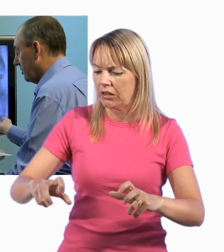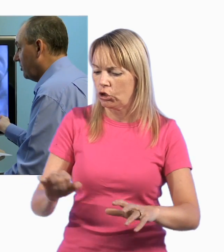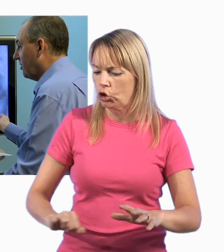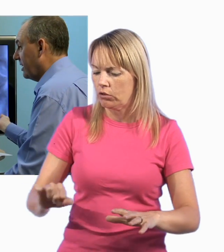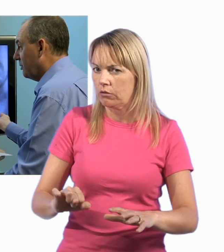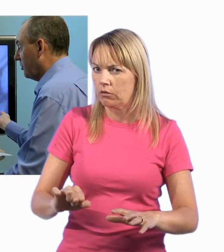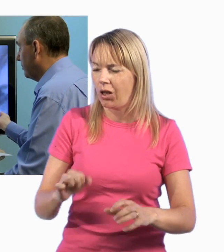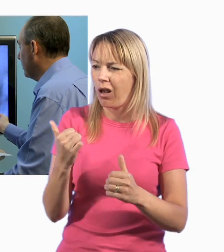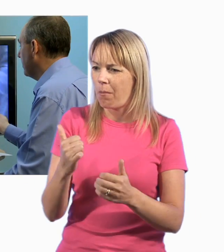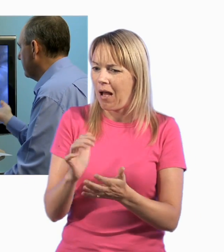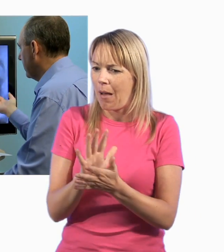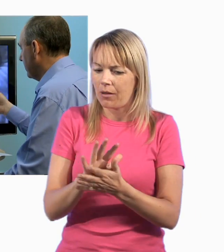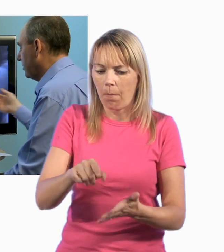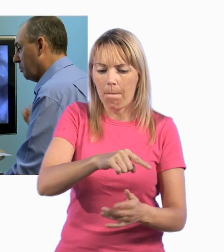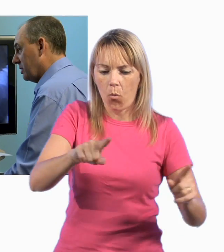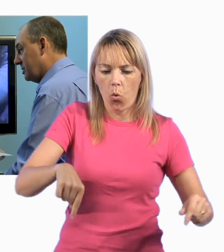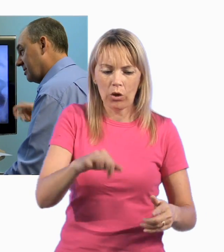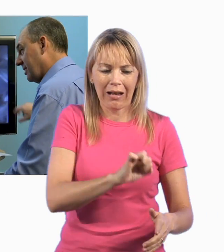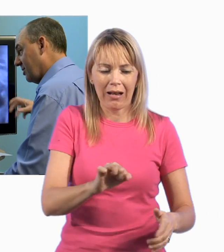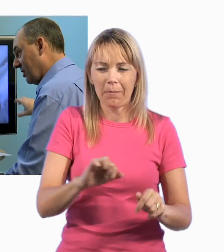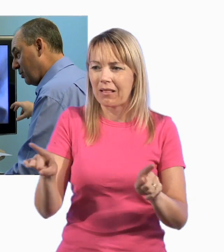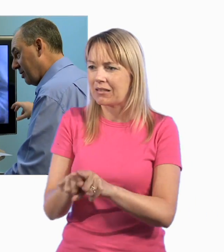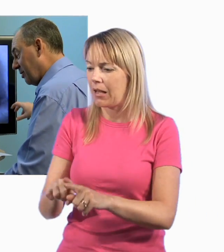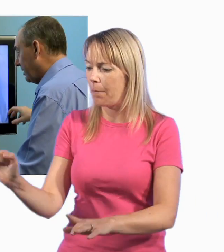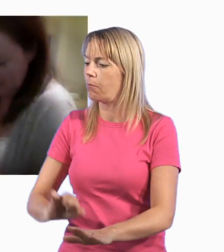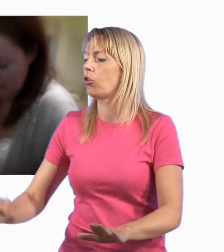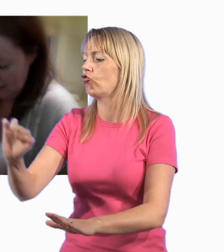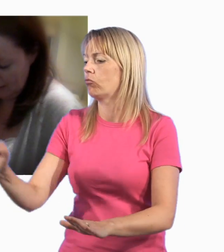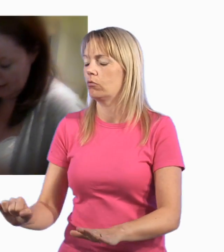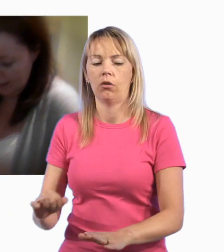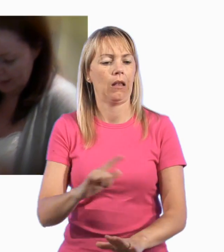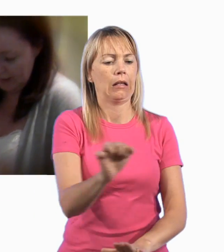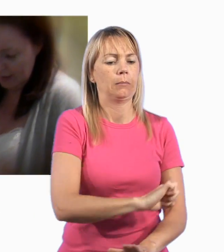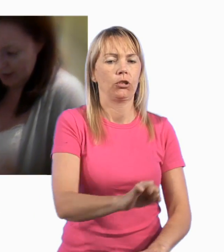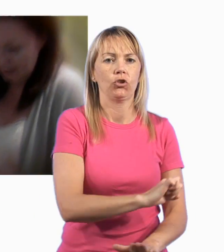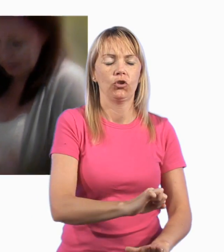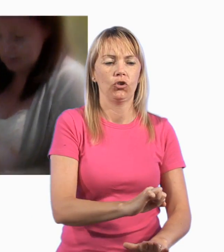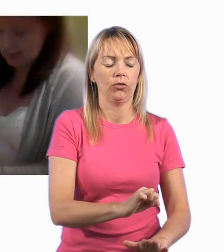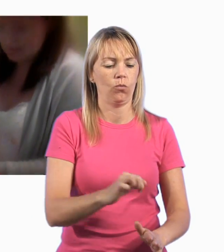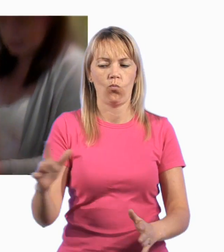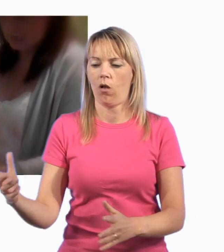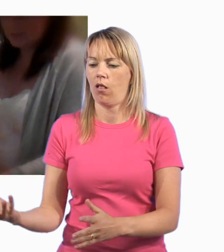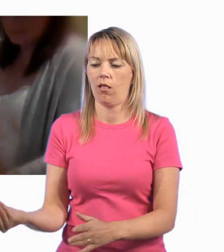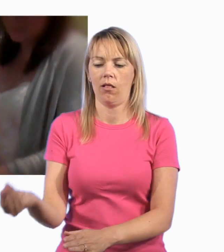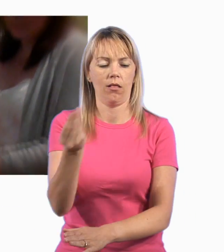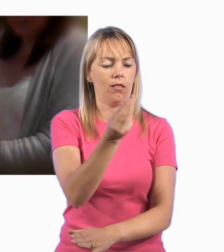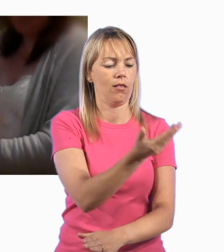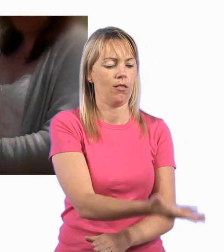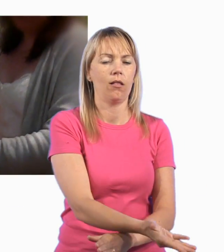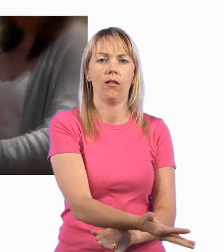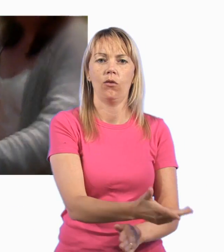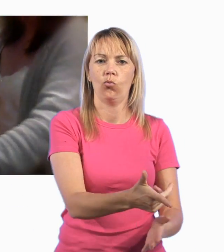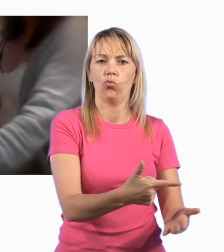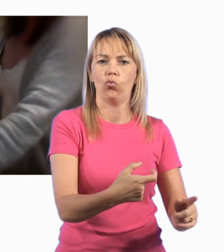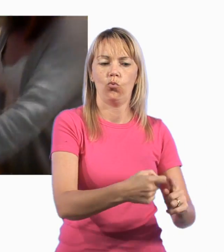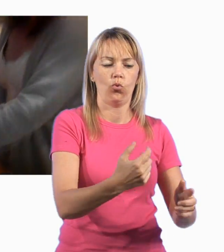It's good that she's cleaning the chopping board, but it's with the sponge she's just cleaned the sink with. And any germs on that sponge, whether from the chicken or from the sink,